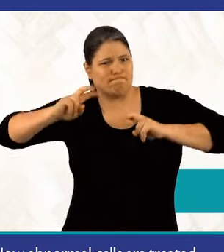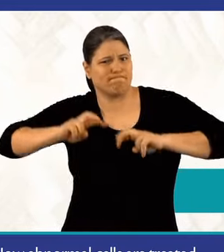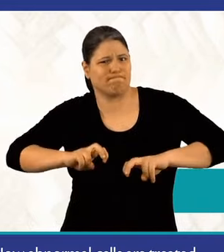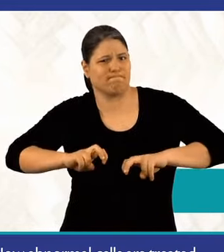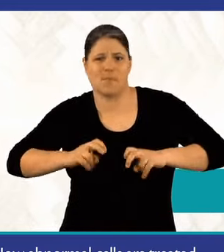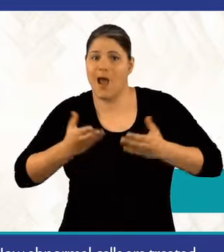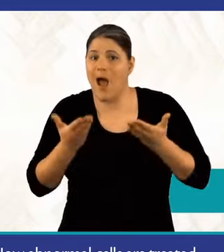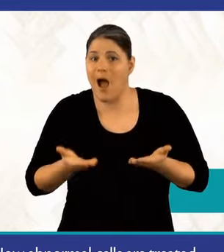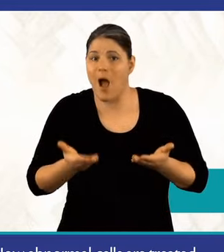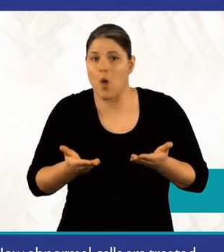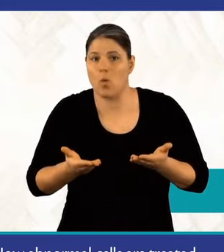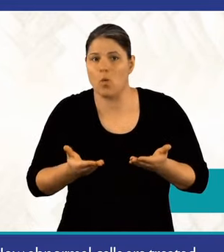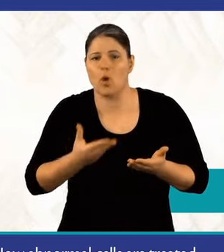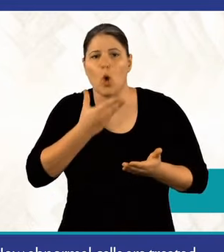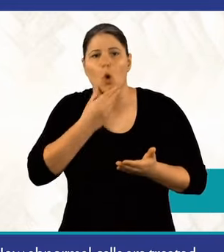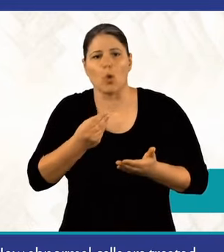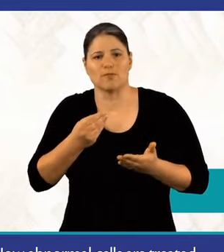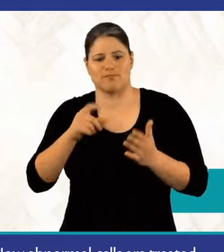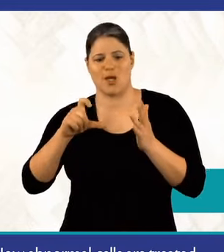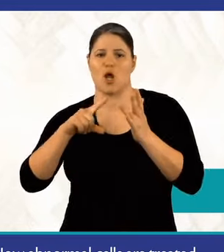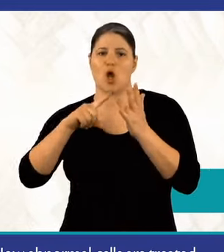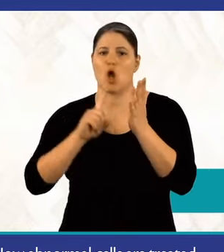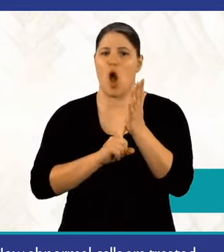Colposcopy is an examination of the cervix using a colposcope.